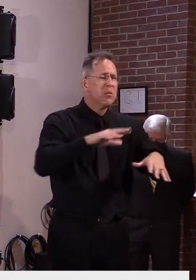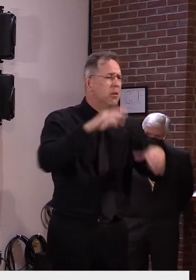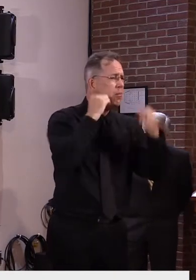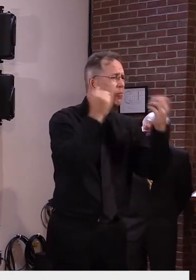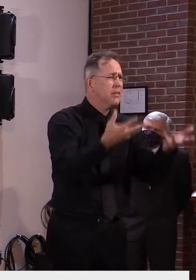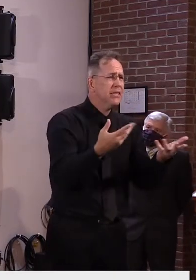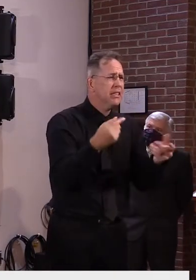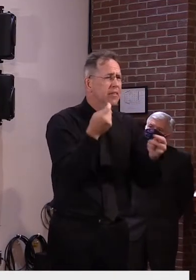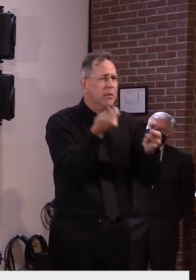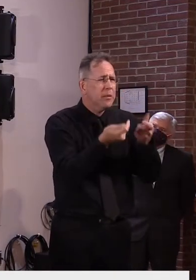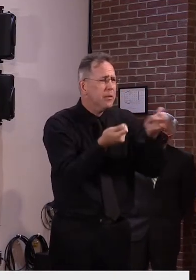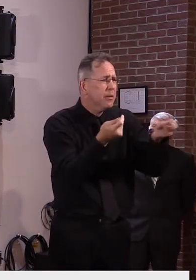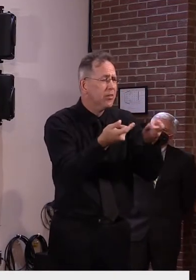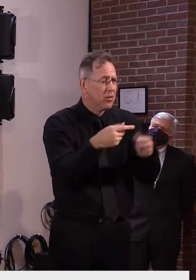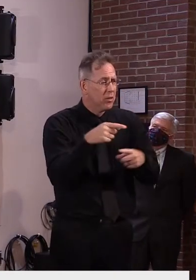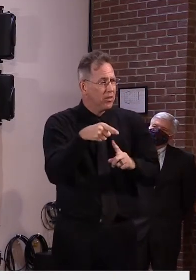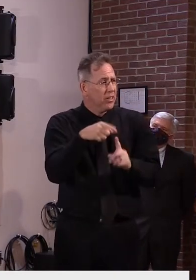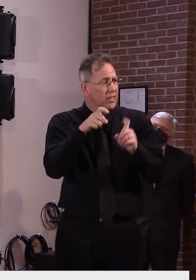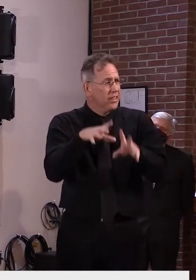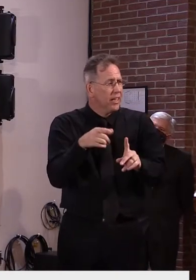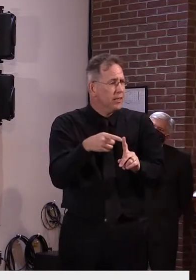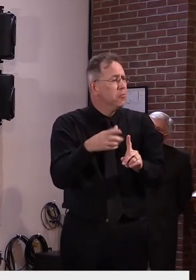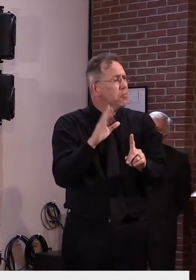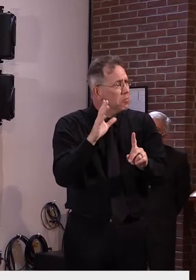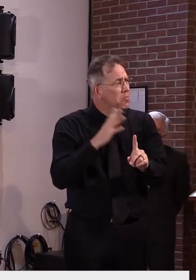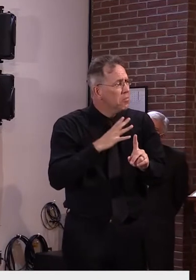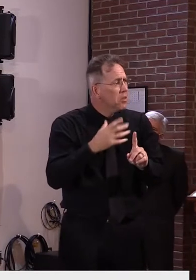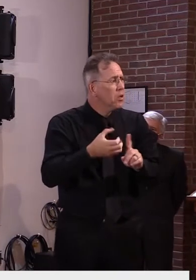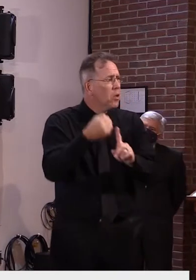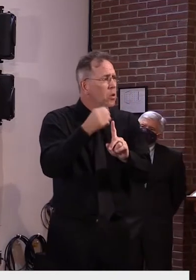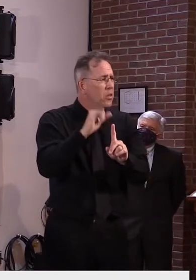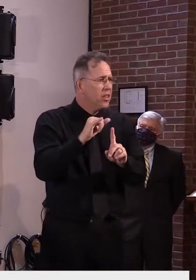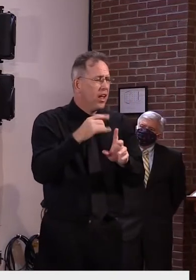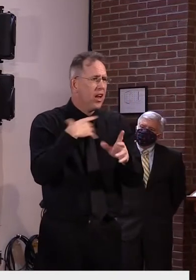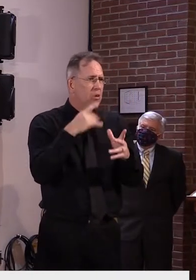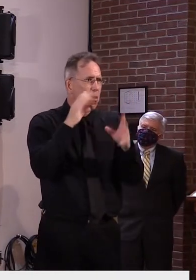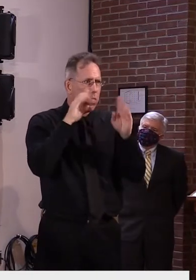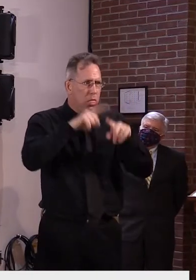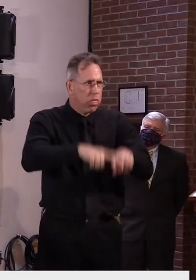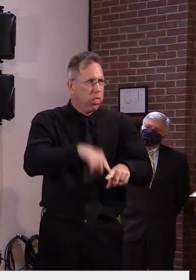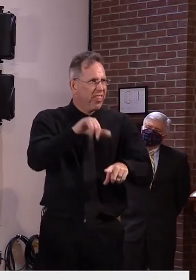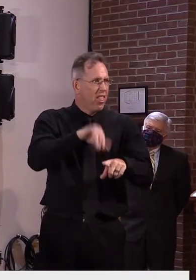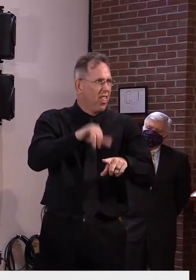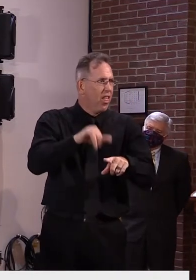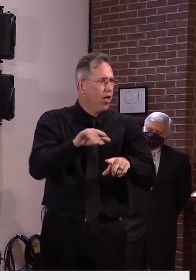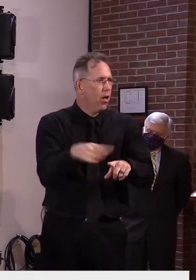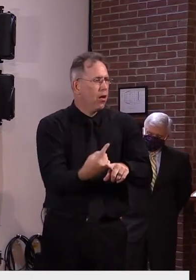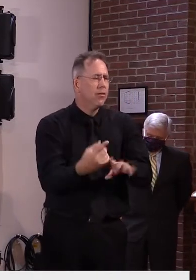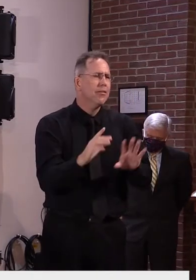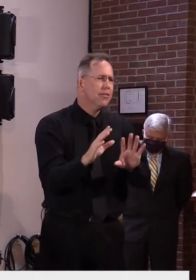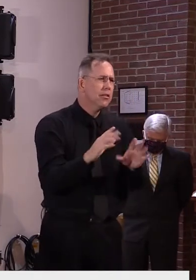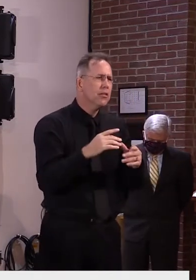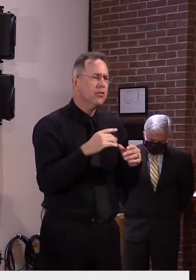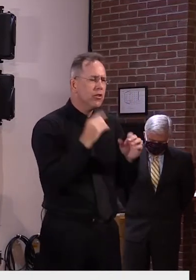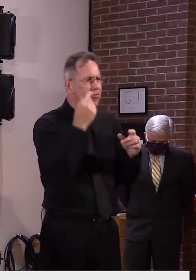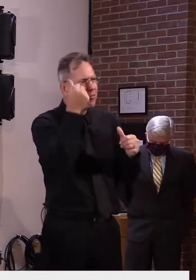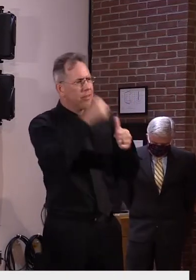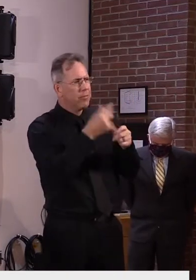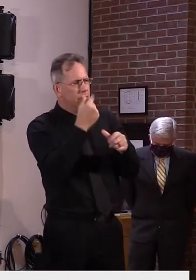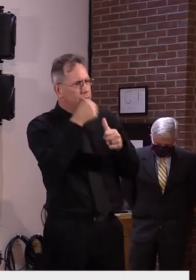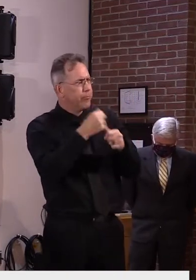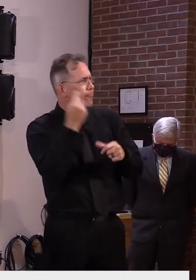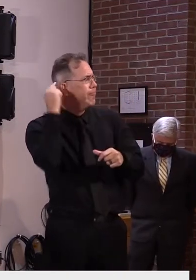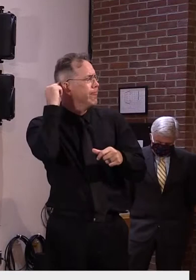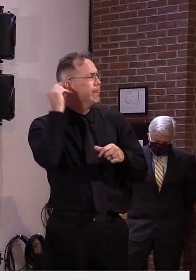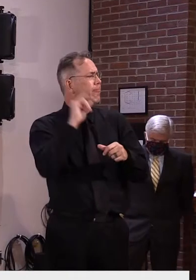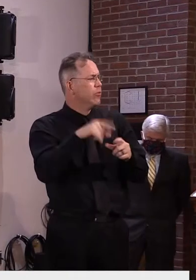that's a circumstance we're all trying hard to prevent. Either way, if the clinical community uses them in